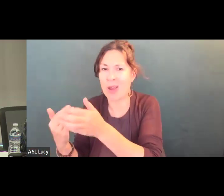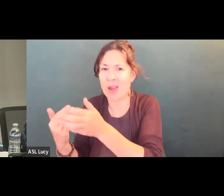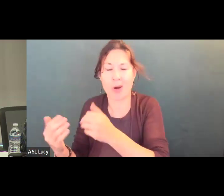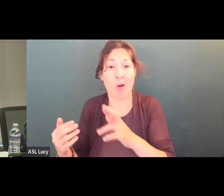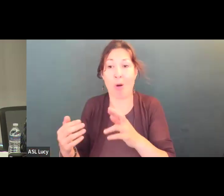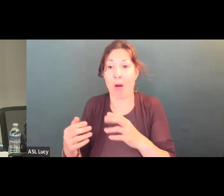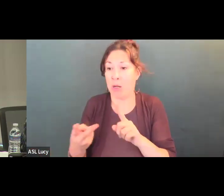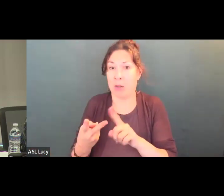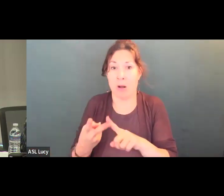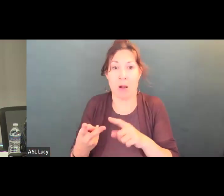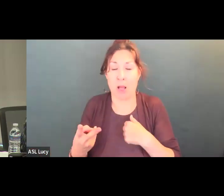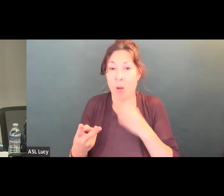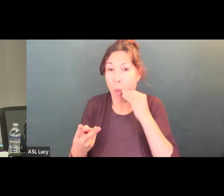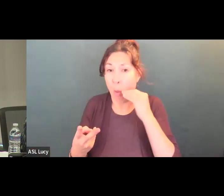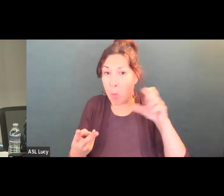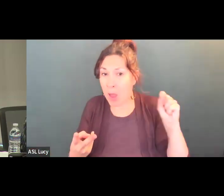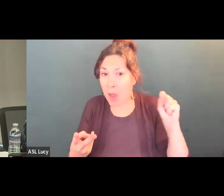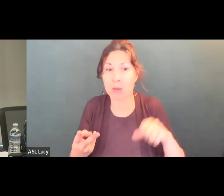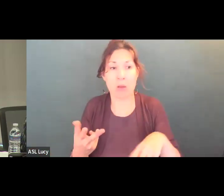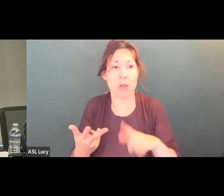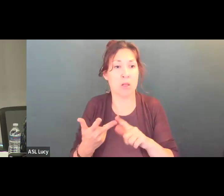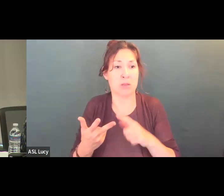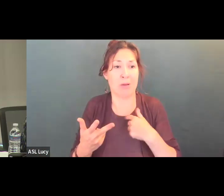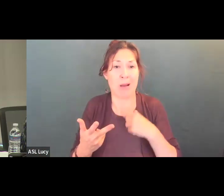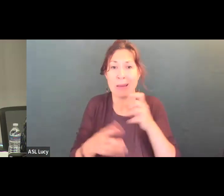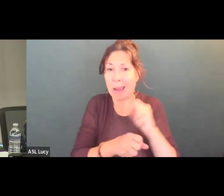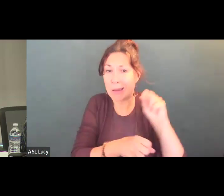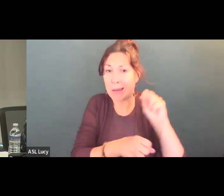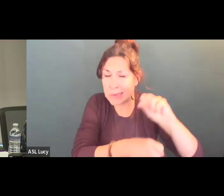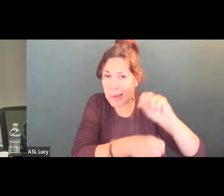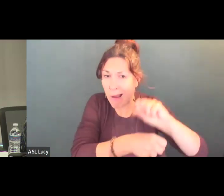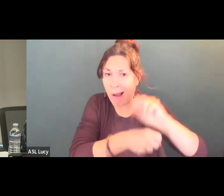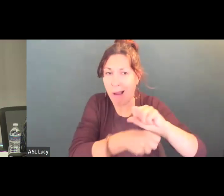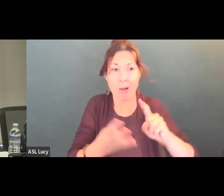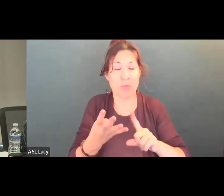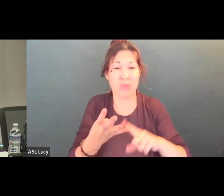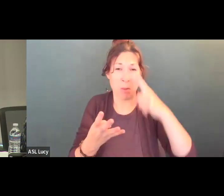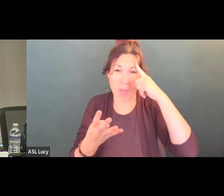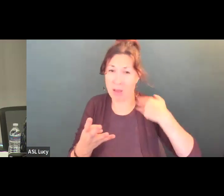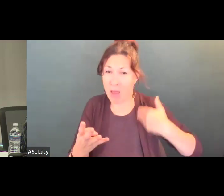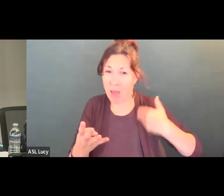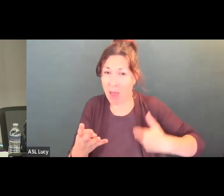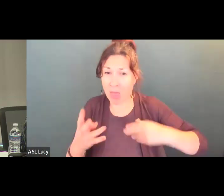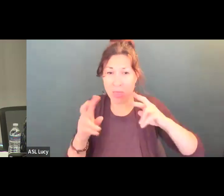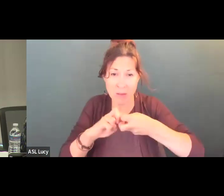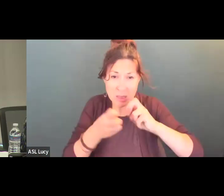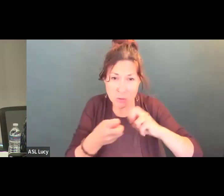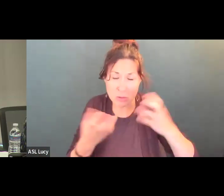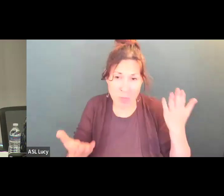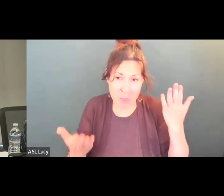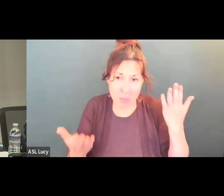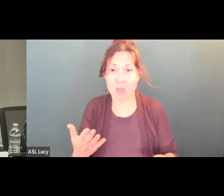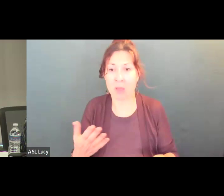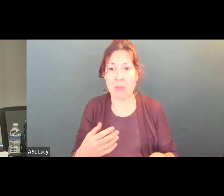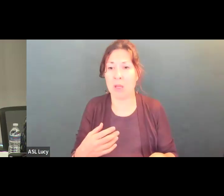jobs outside of school to help out at home. They might be struggling with mental health issues and challenges. But we all know students